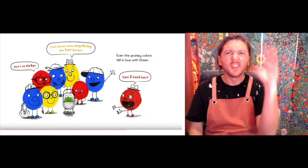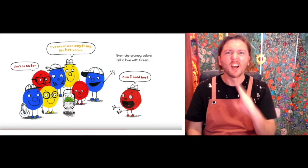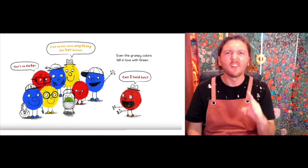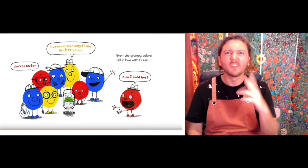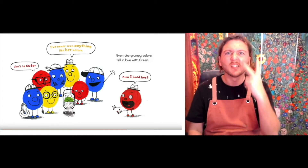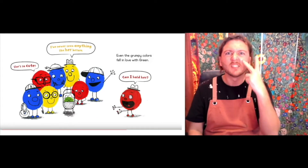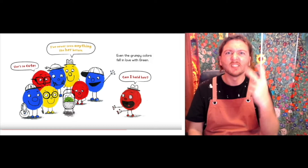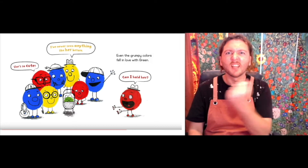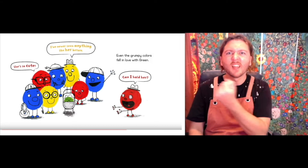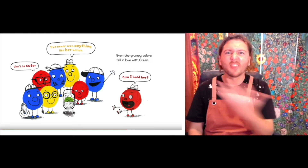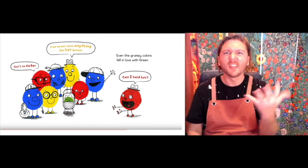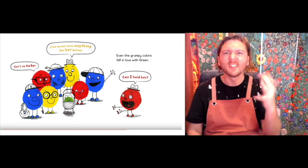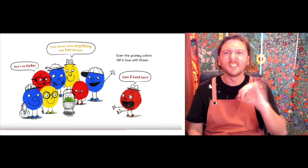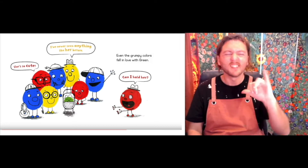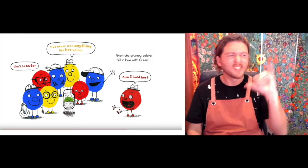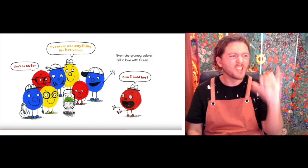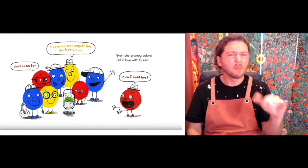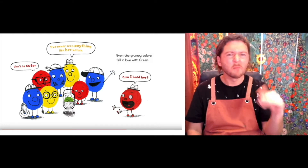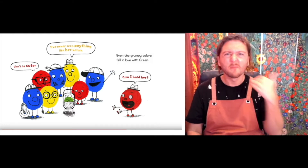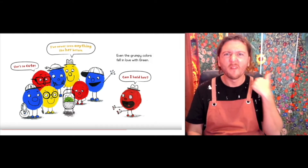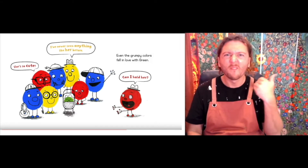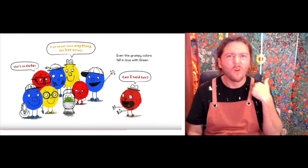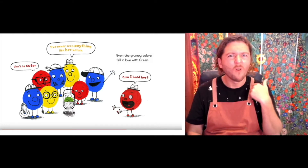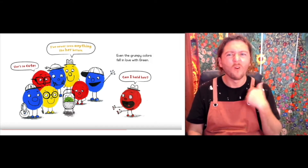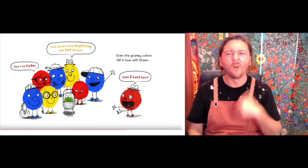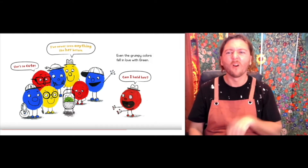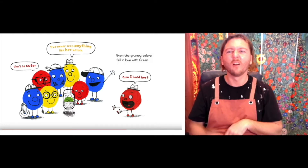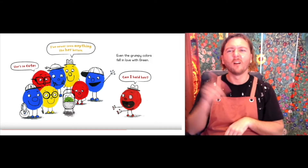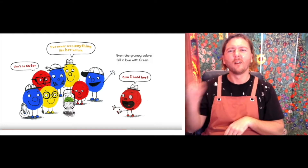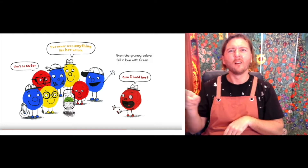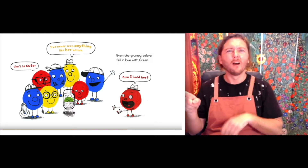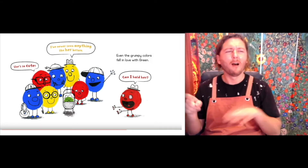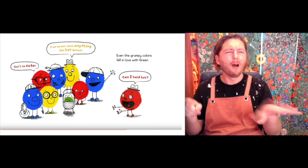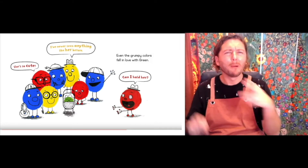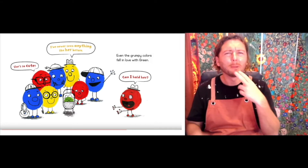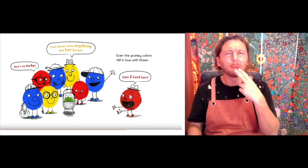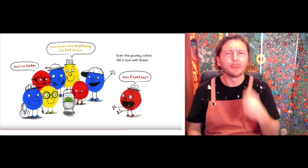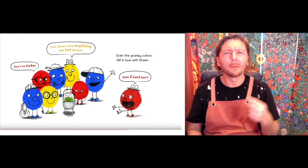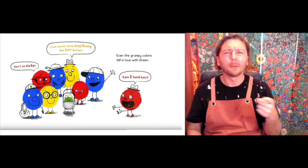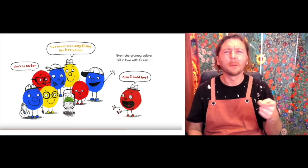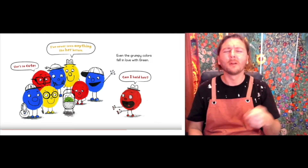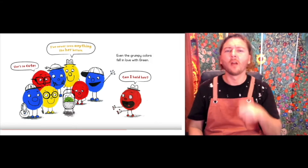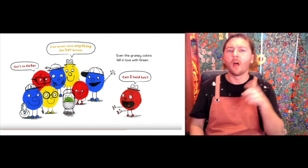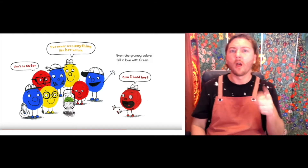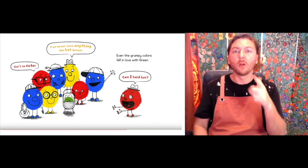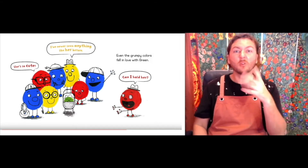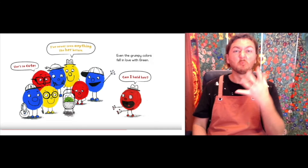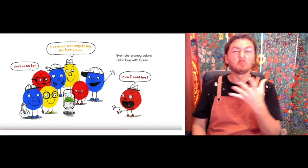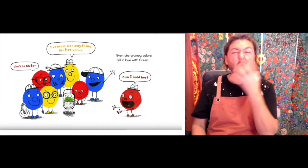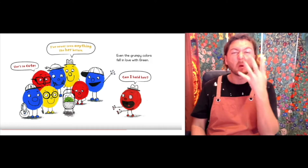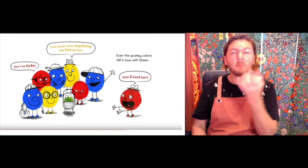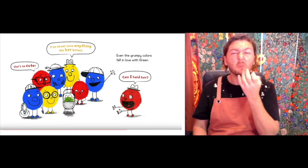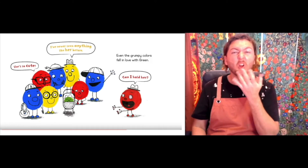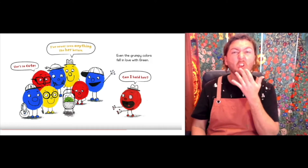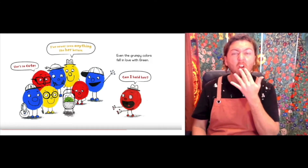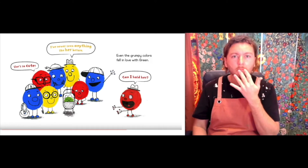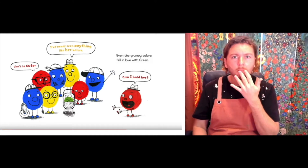yellow said, "Oh, I have never seen anything like her before." Oh, the red said, "Oh, but she's so